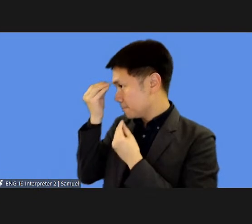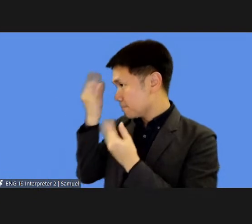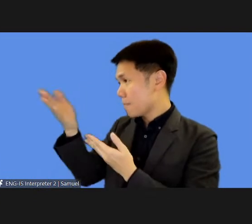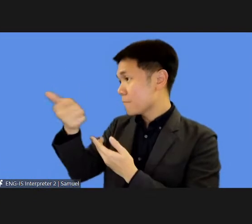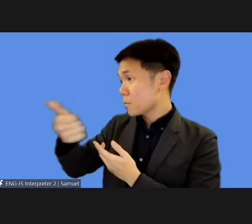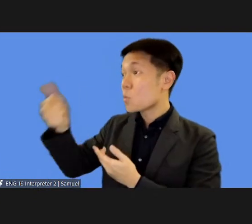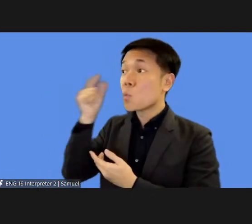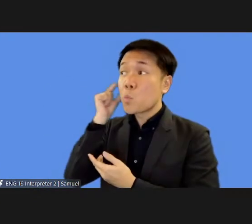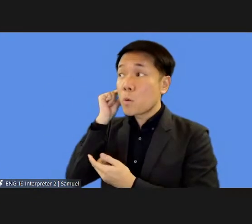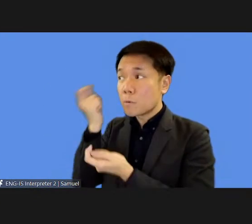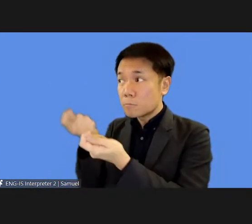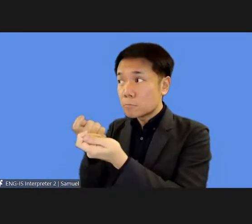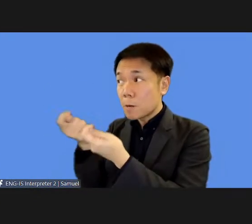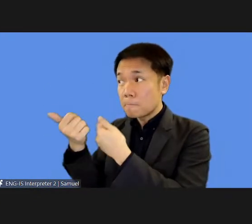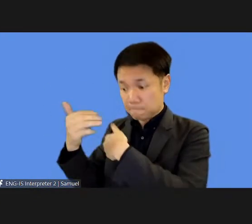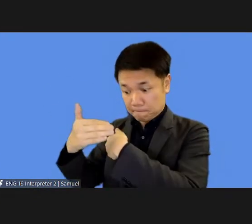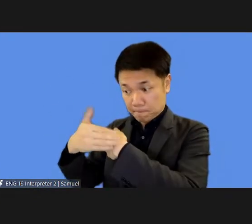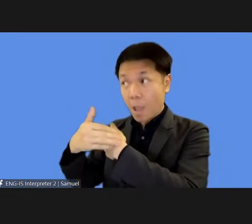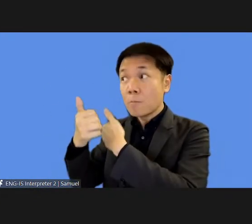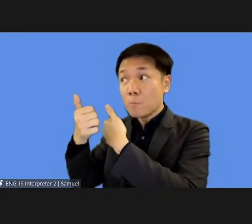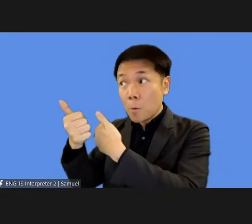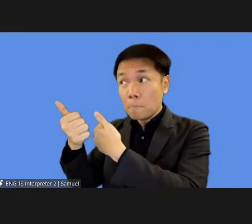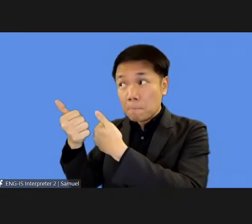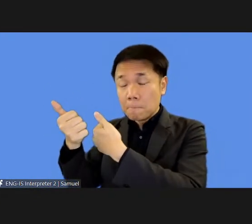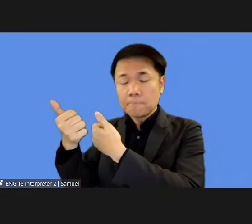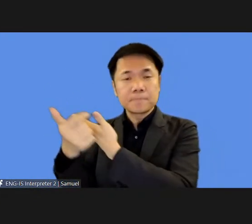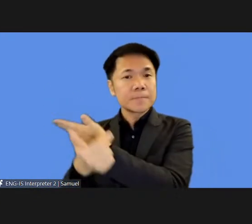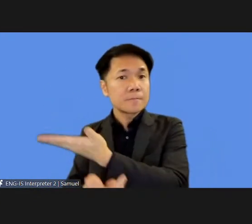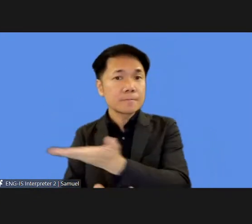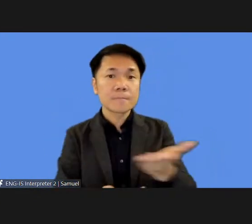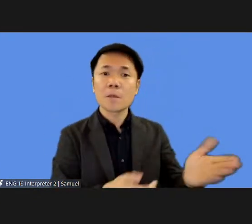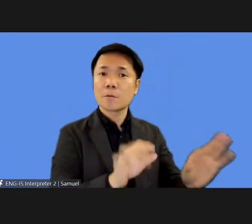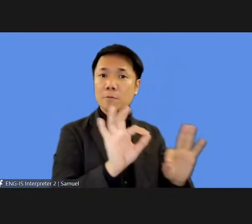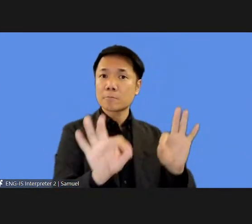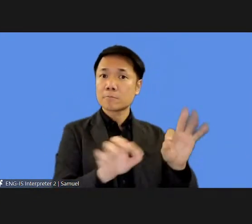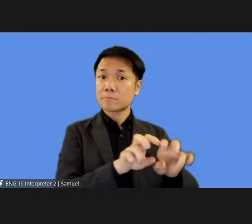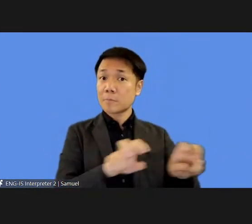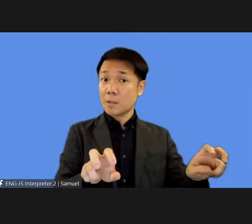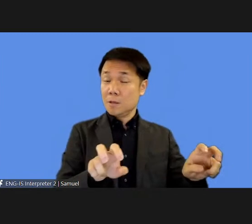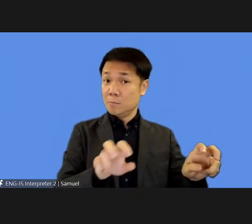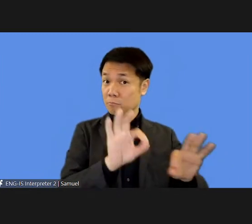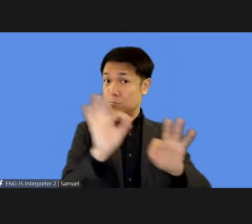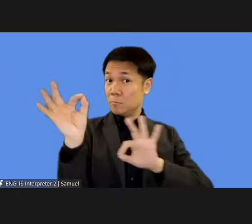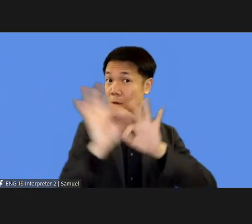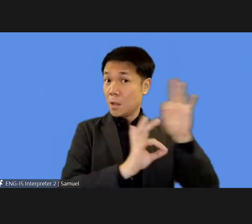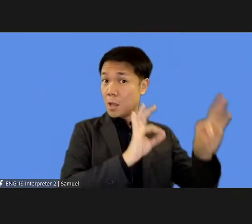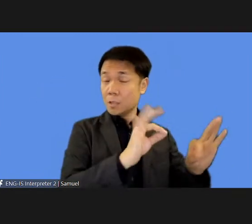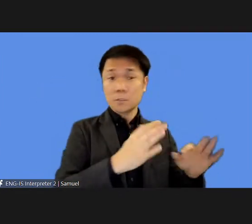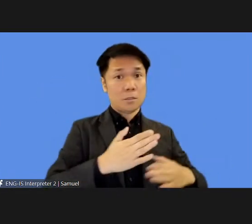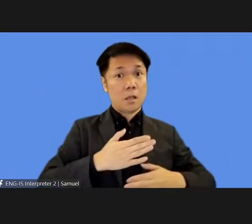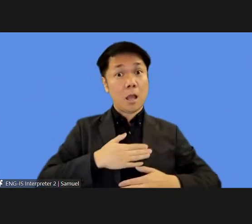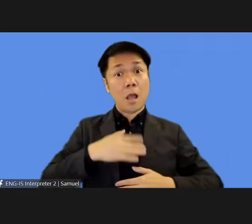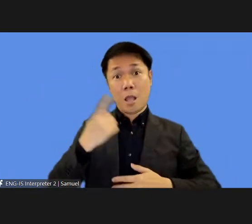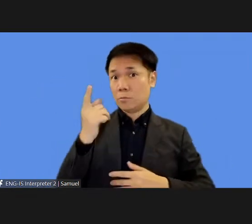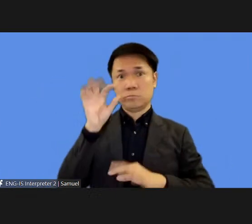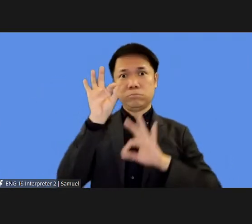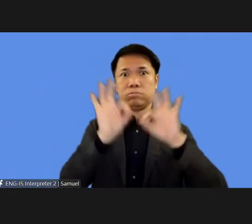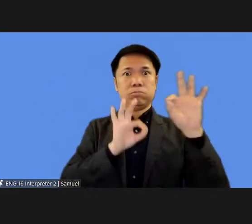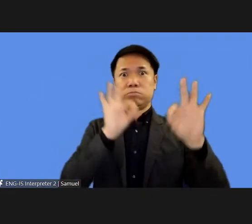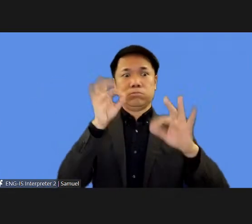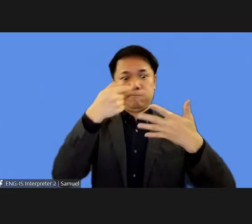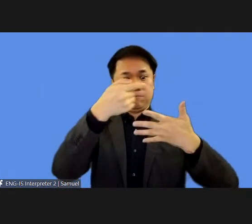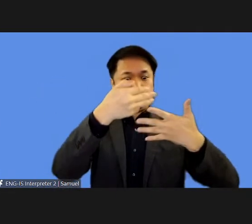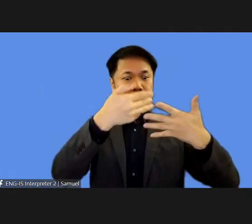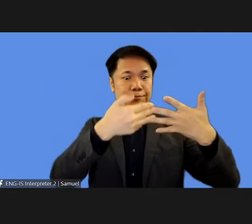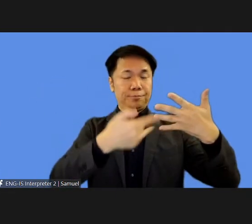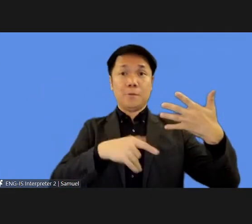you have any question you want to ask to the panel? Otherwise, I have a lot of questions before we open the floor to